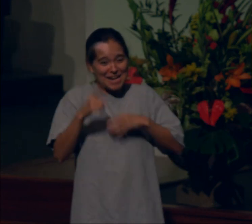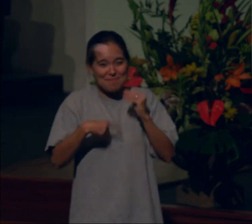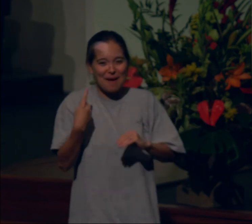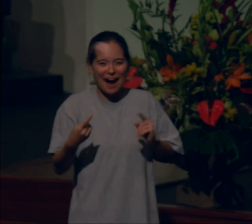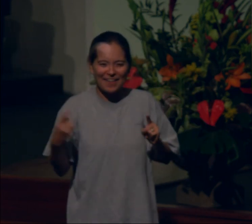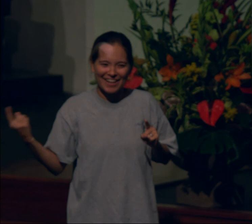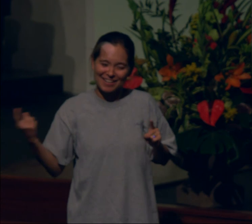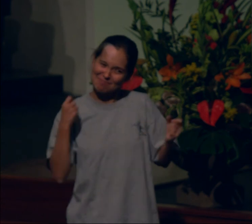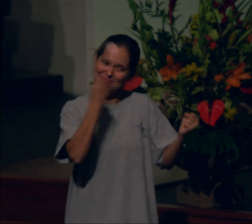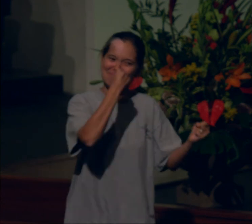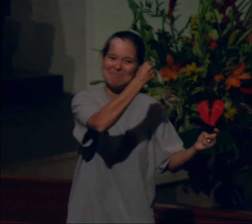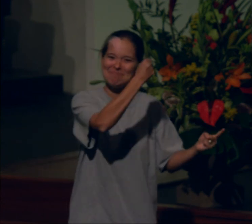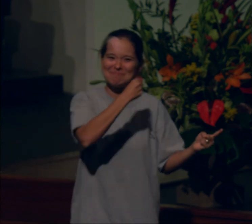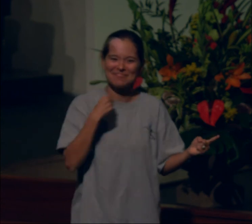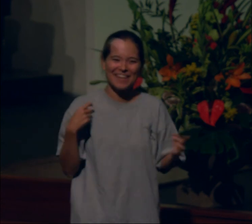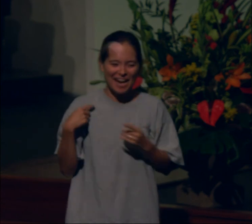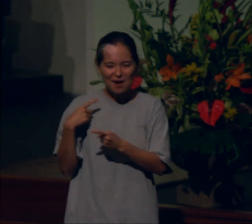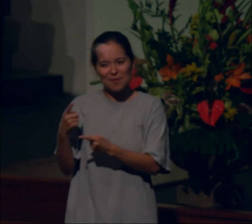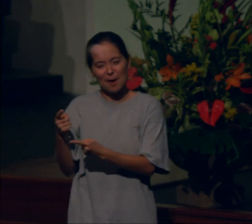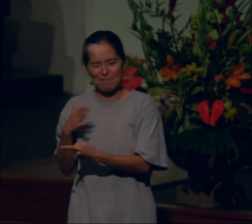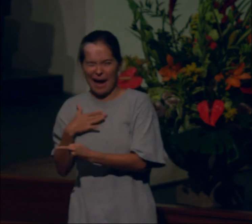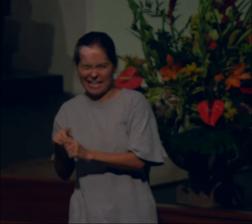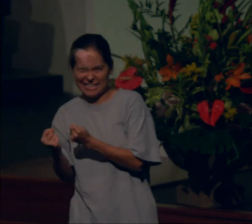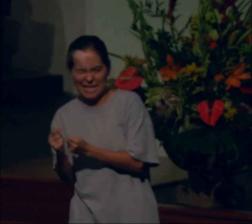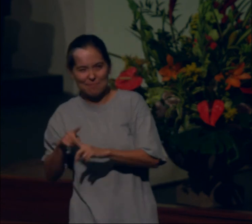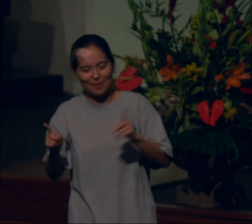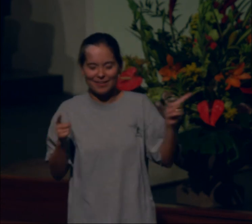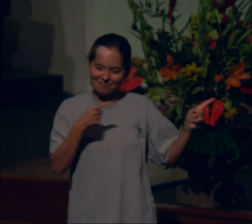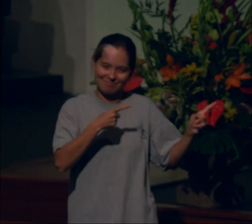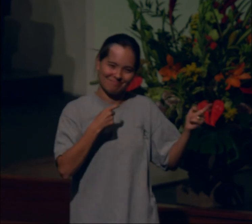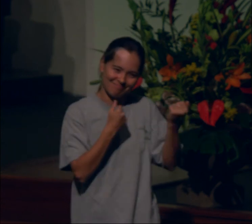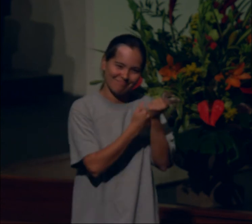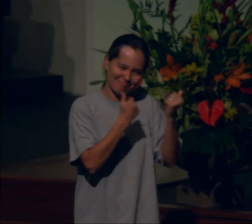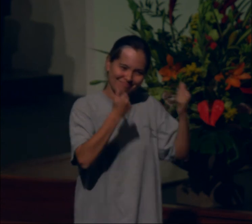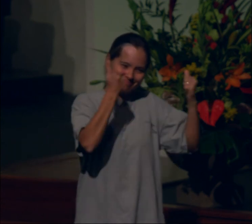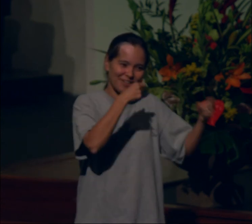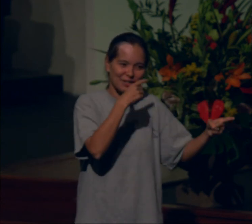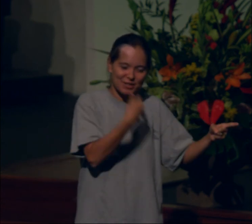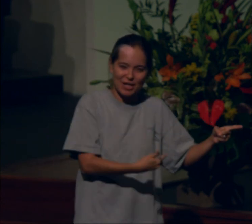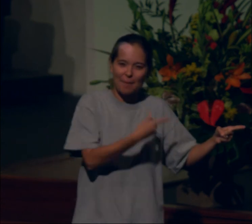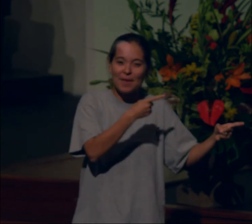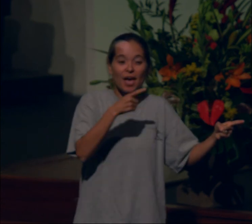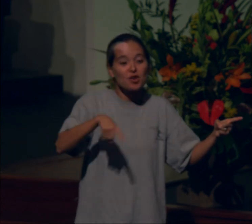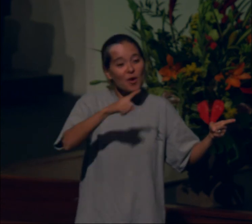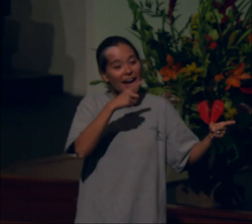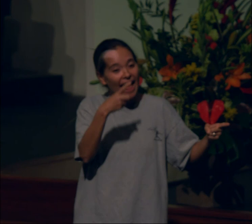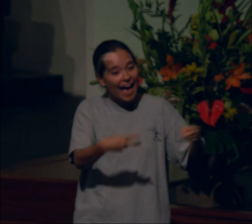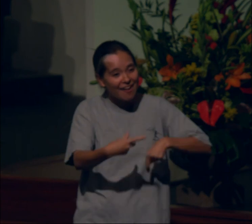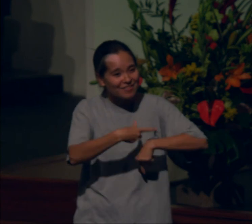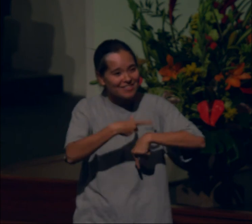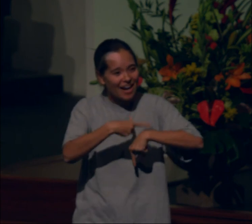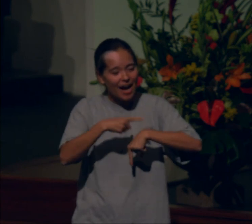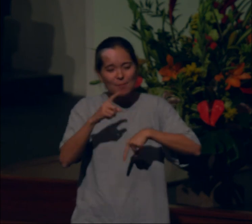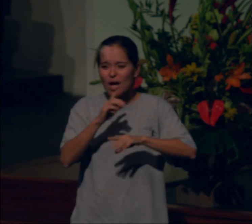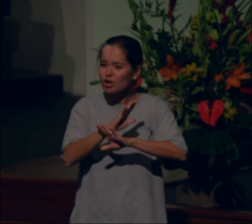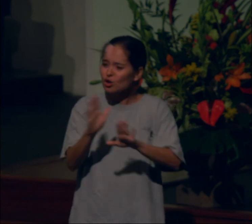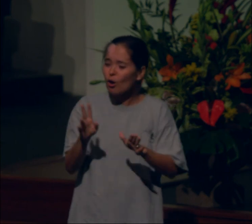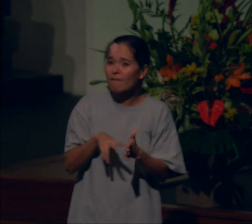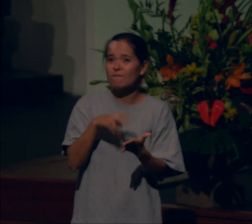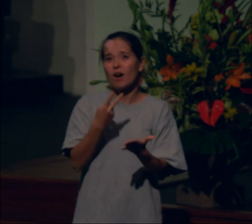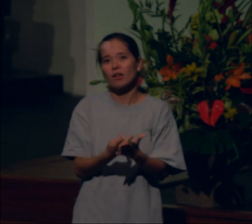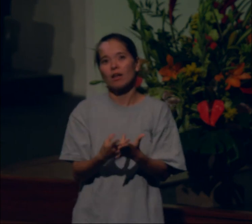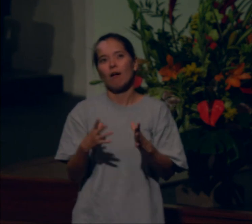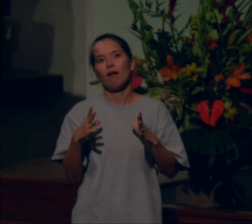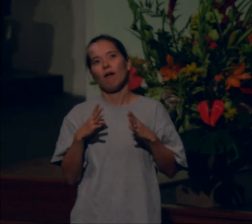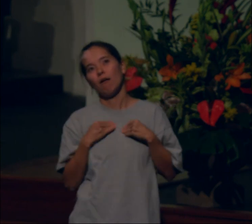got up. They refused to be pushed down. And I'm challenging you today. You're at halftime. Don't fall down and stay down.